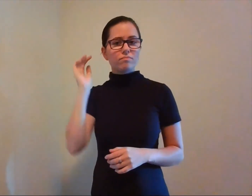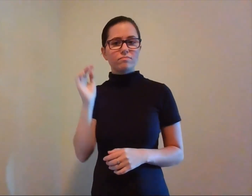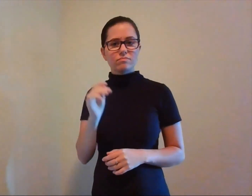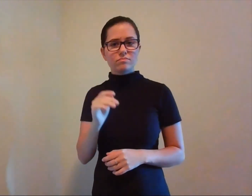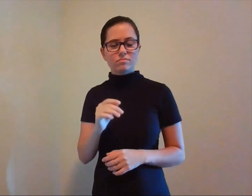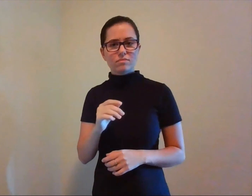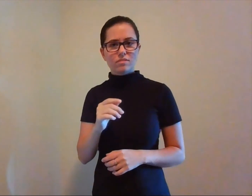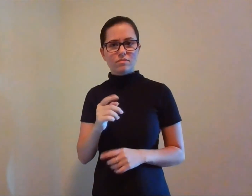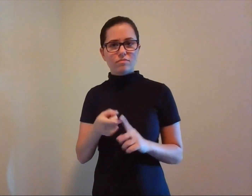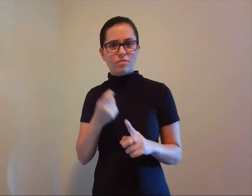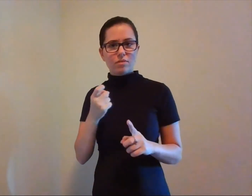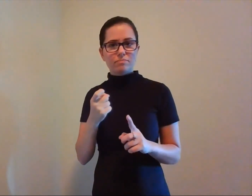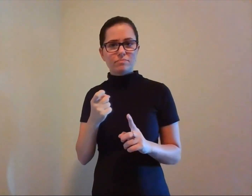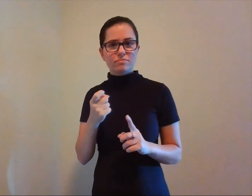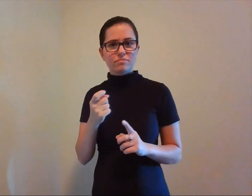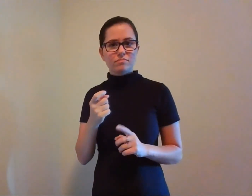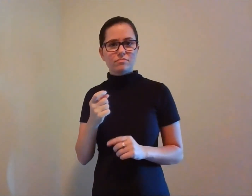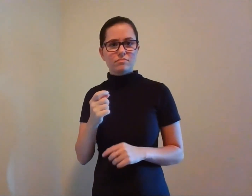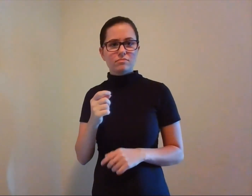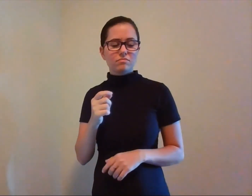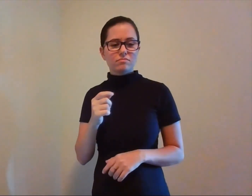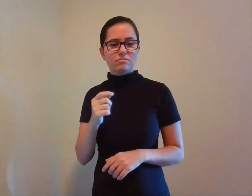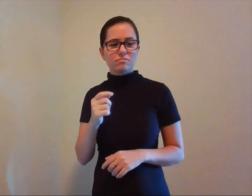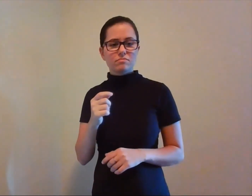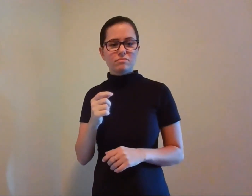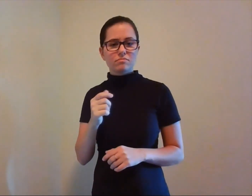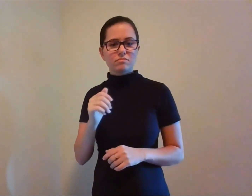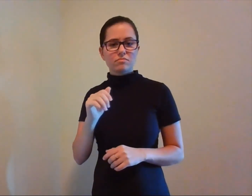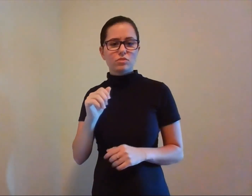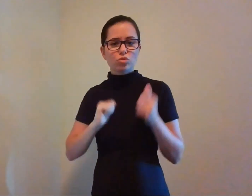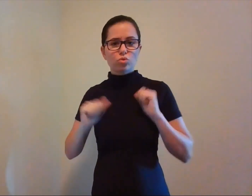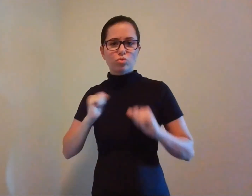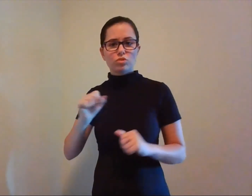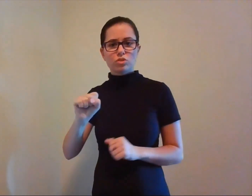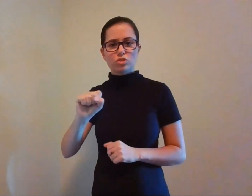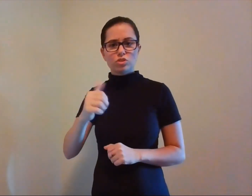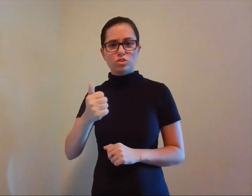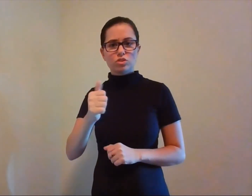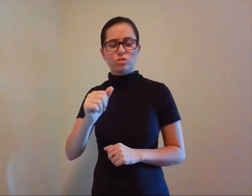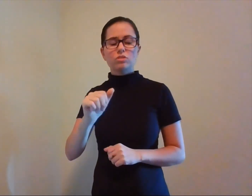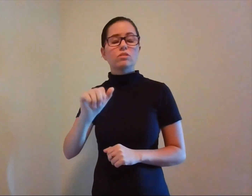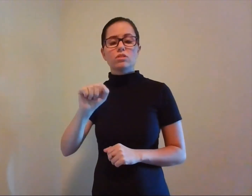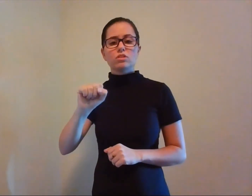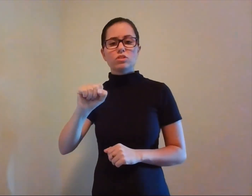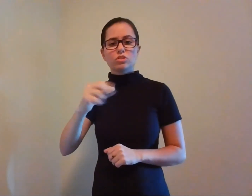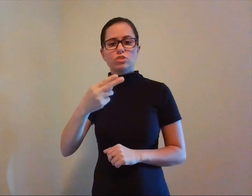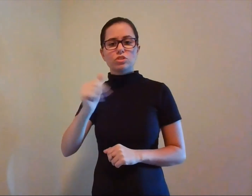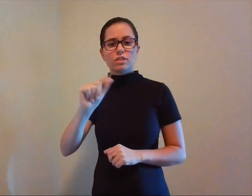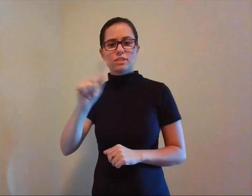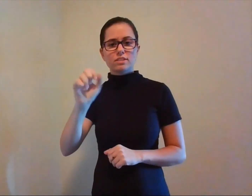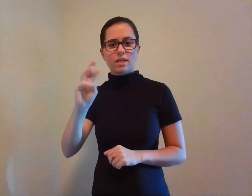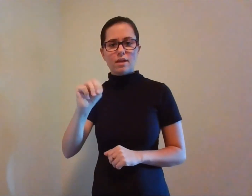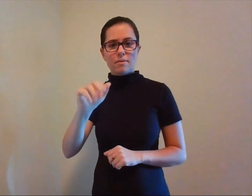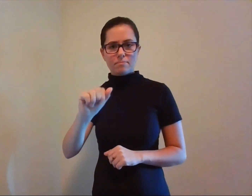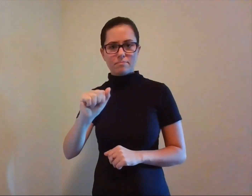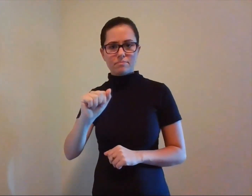seen this man. You know who he is. And not only was he in Shazam, this guy has just